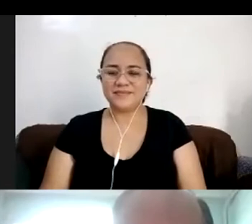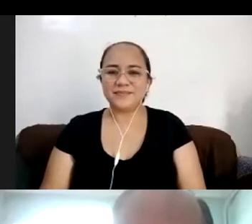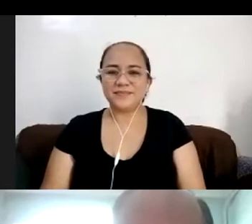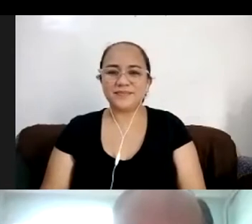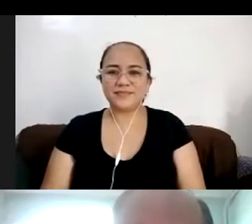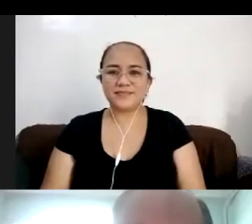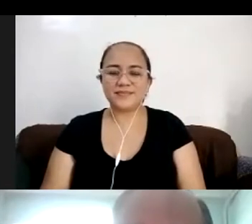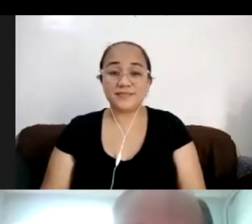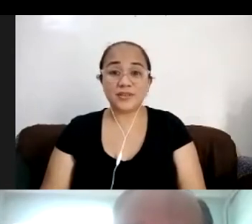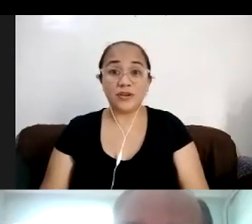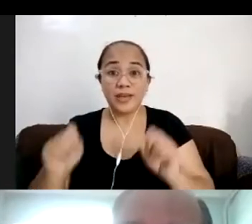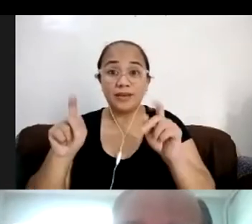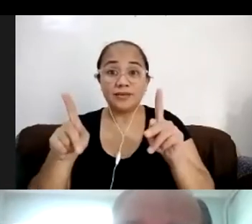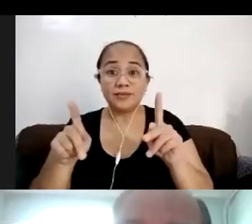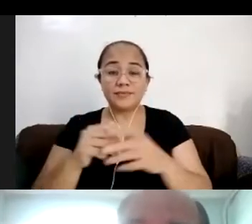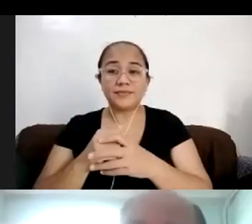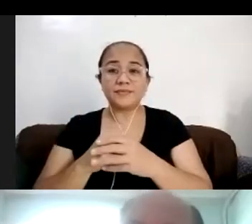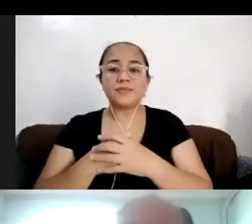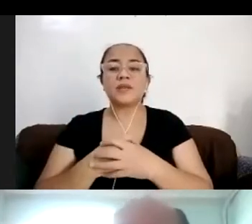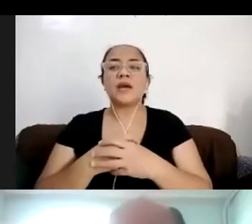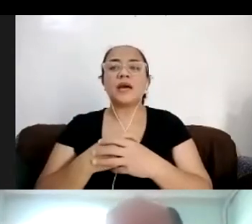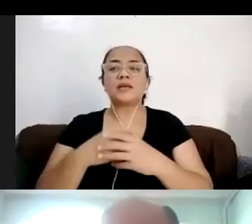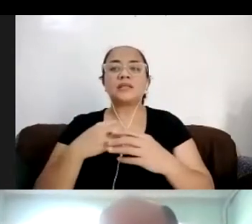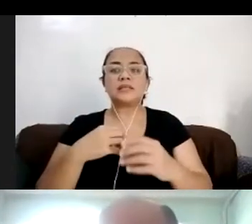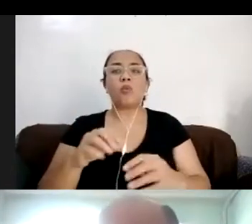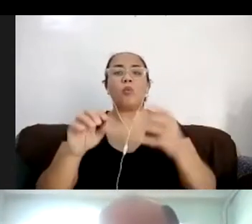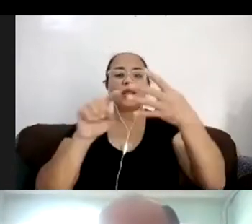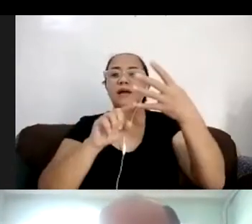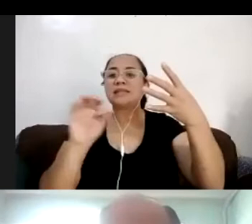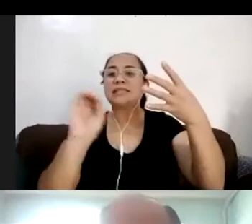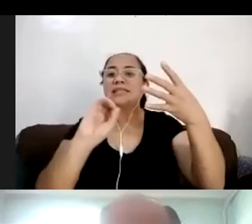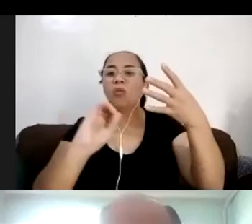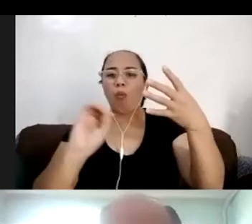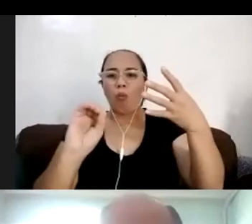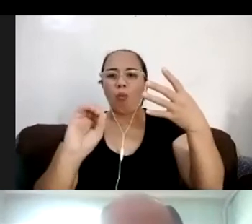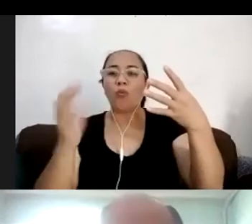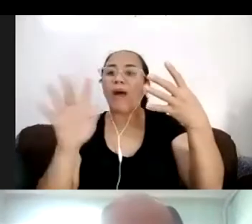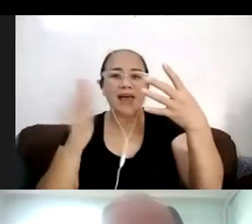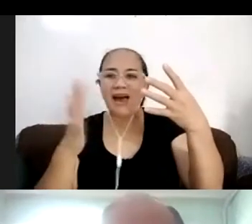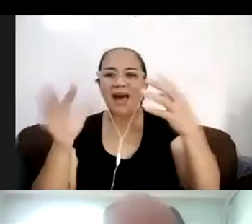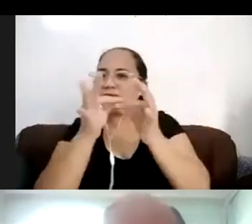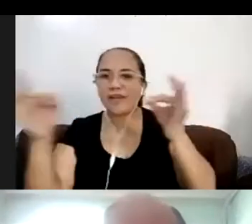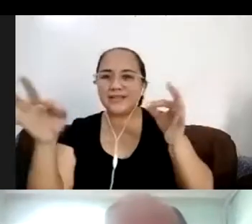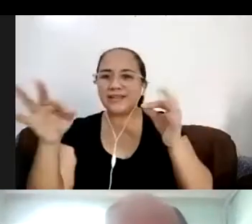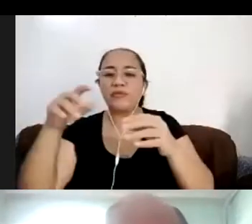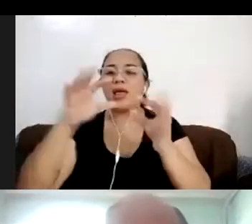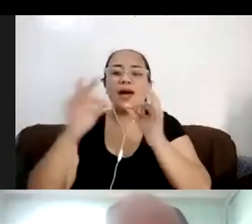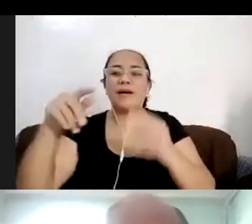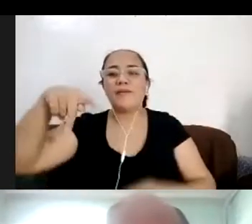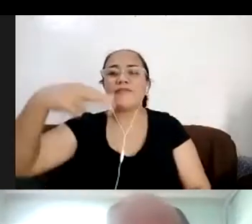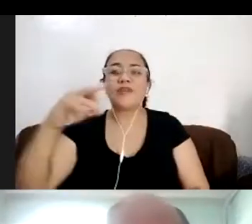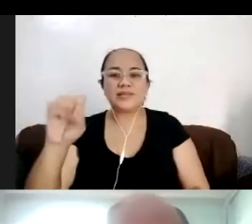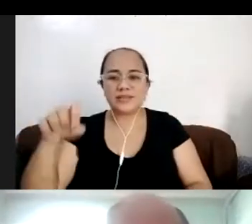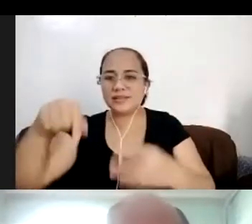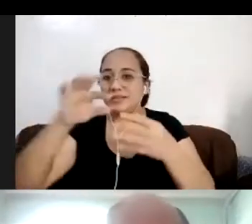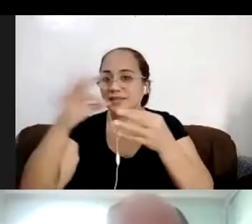Okay. All right, so Right. there's 0 phrases in this sentence. So you